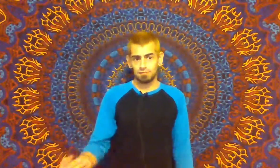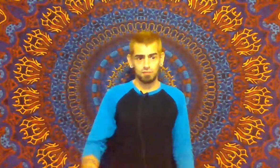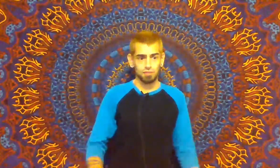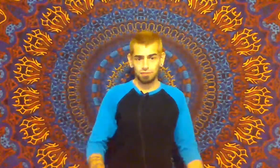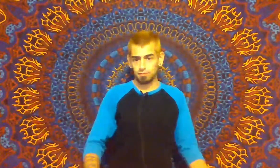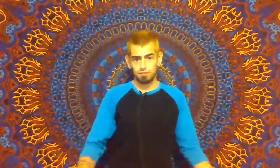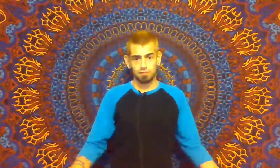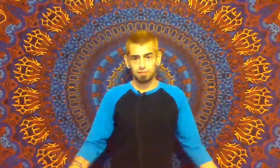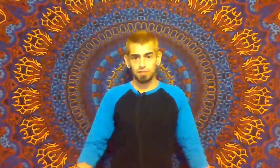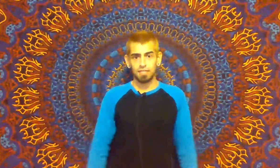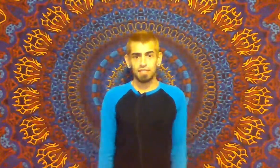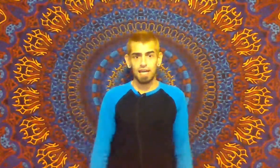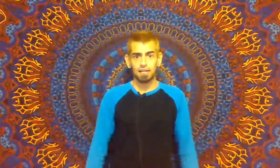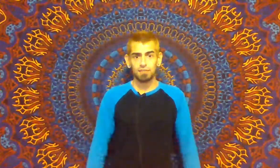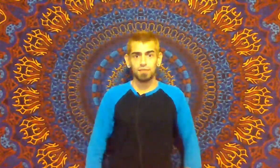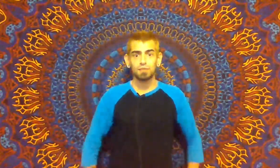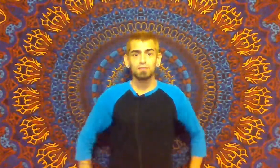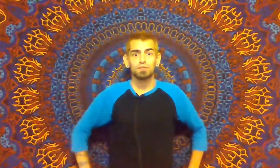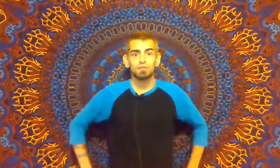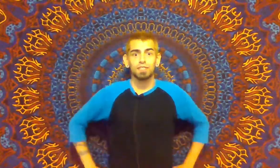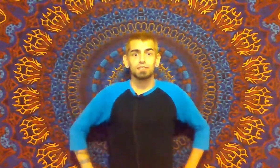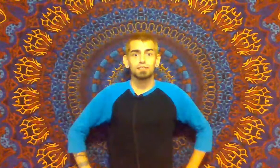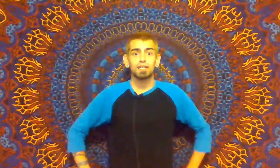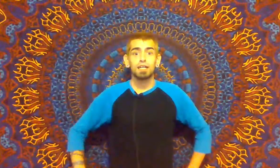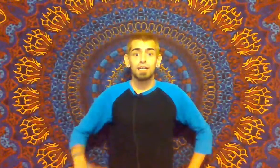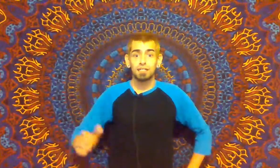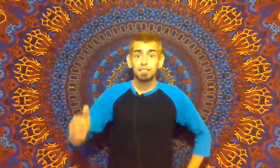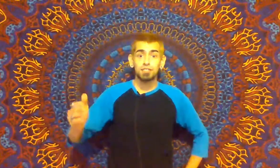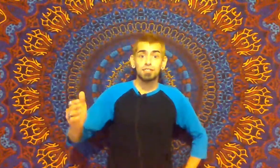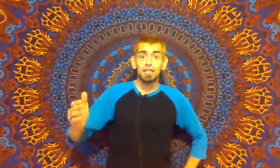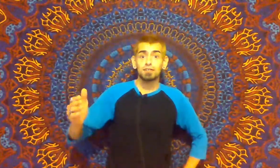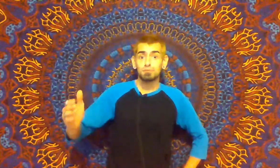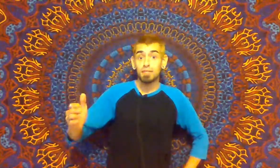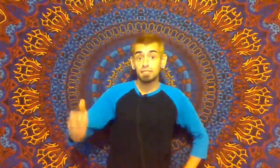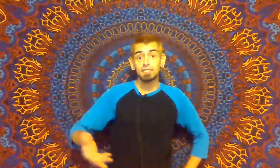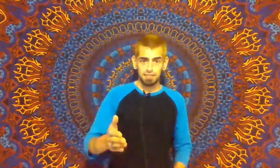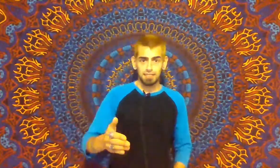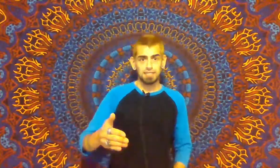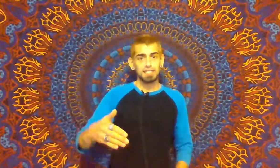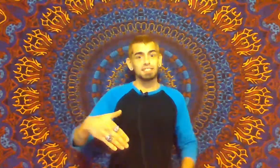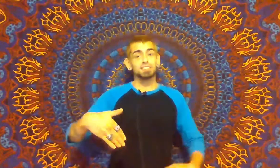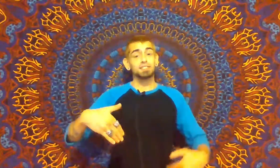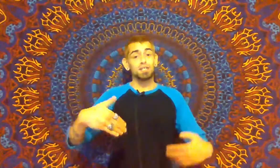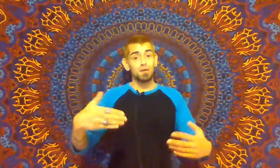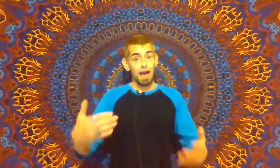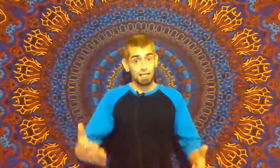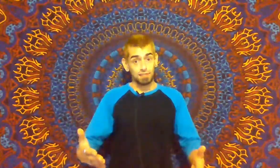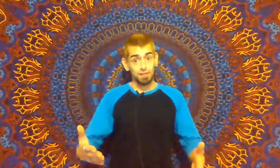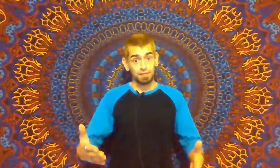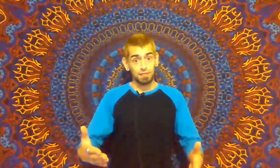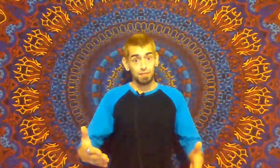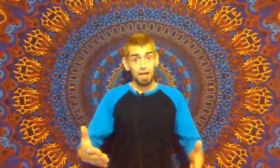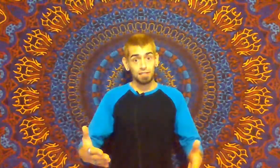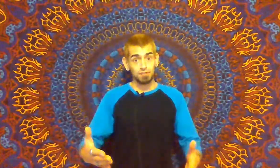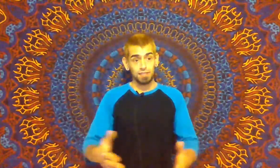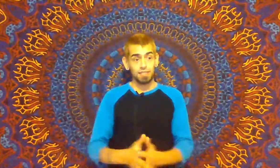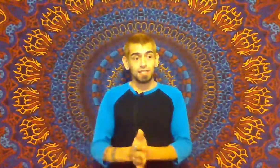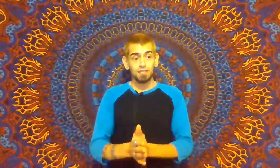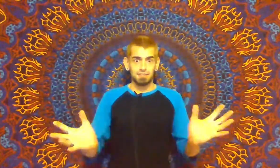just sitting out of use for years. Anisha tells Mist that he needs to go activate this factory because